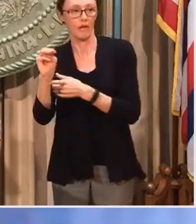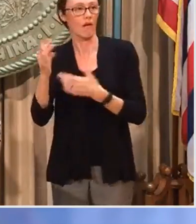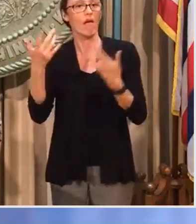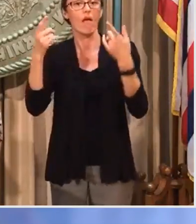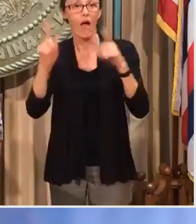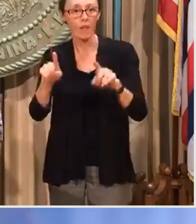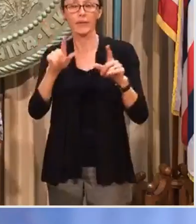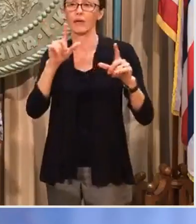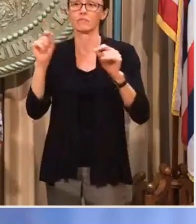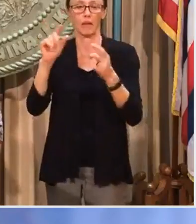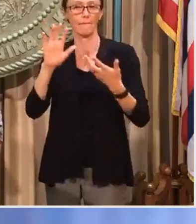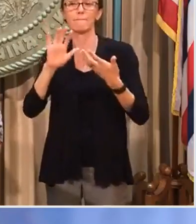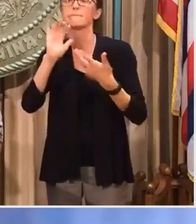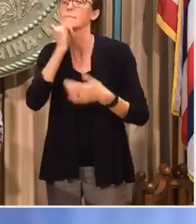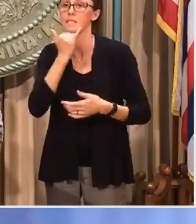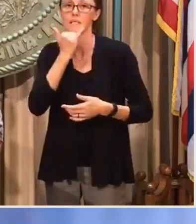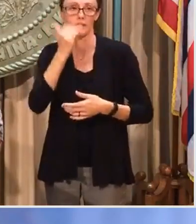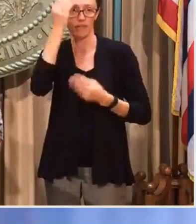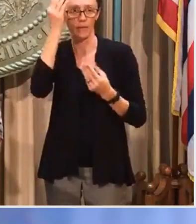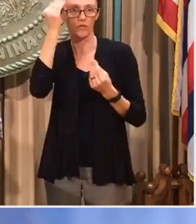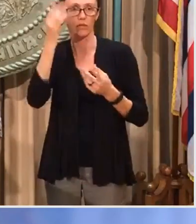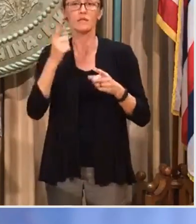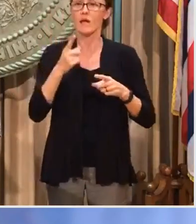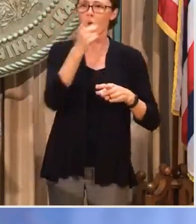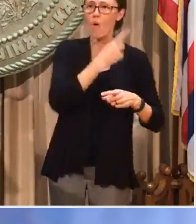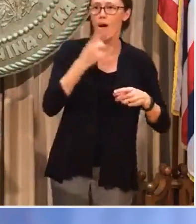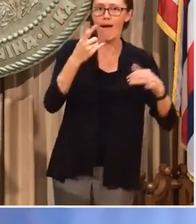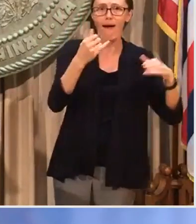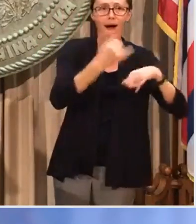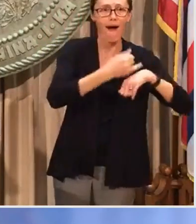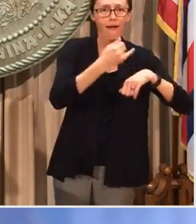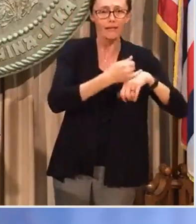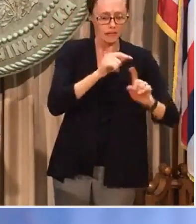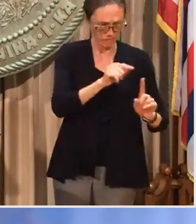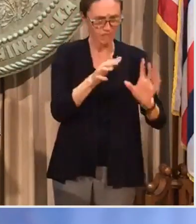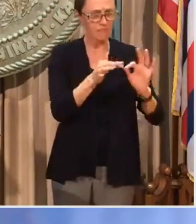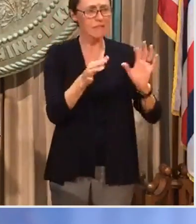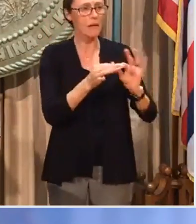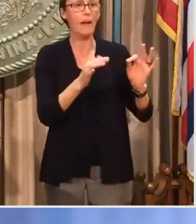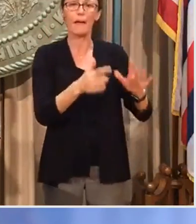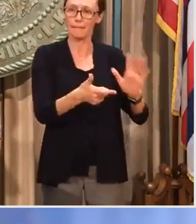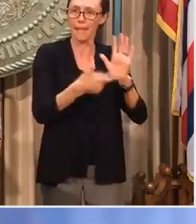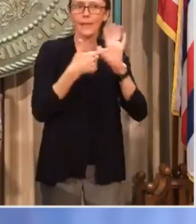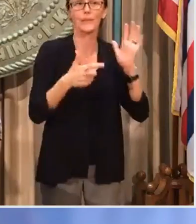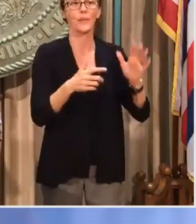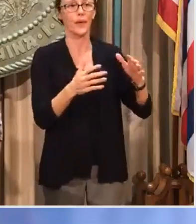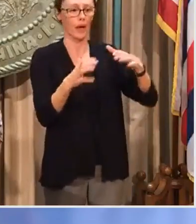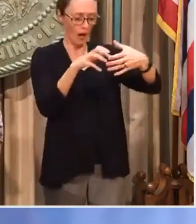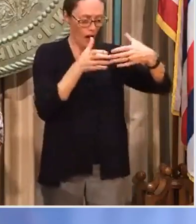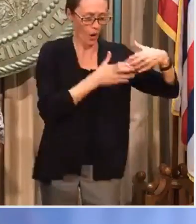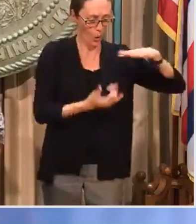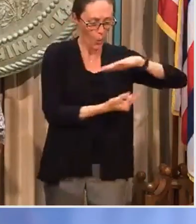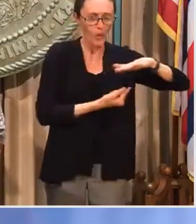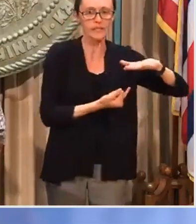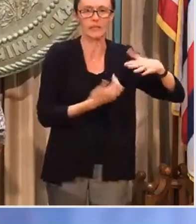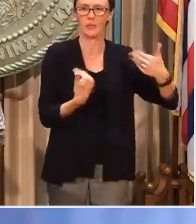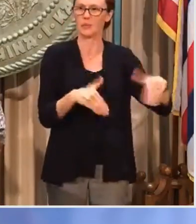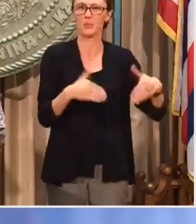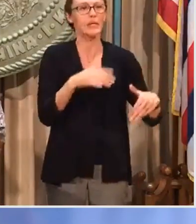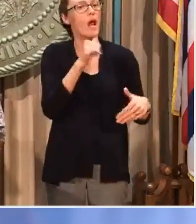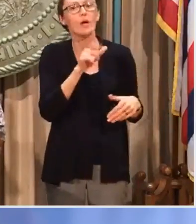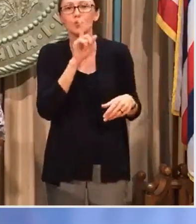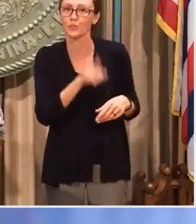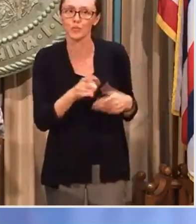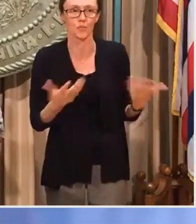Hawaii Island, there was a mandatory quarantine. That is not the case. If we go to that, it'll be the absolute last